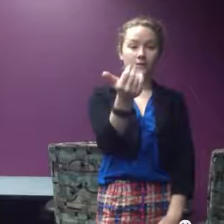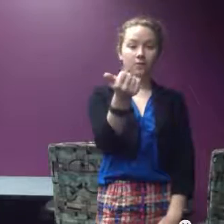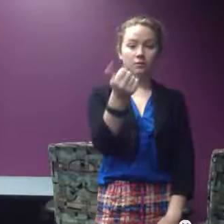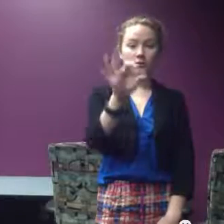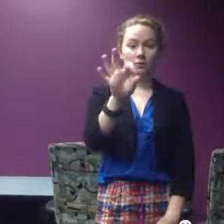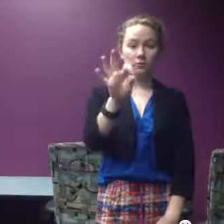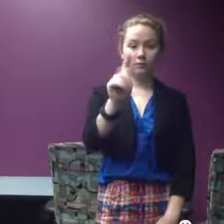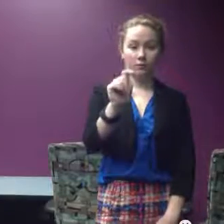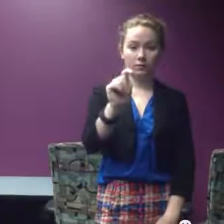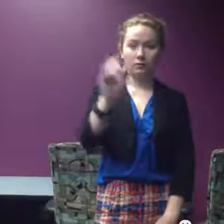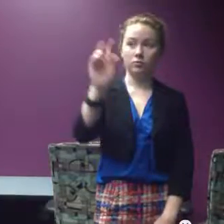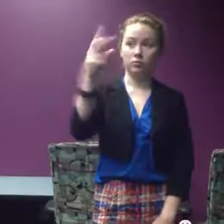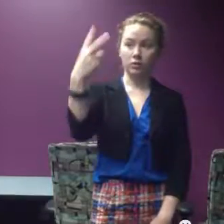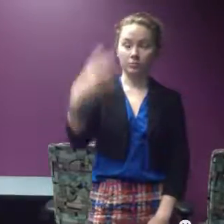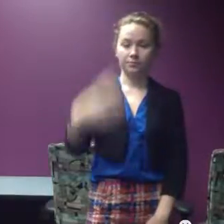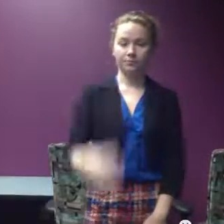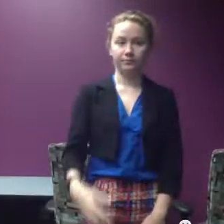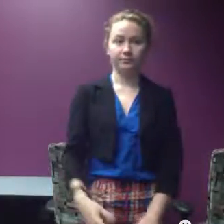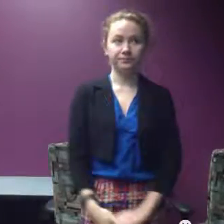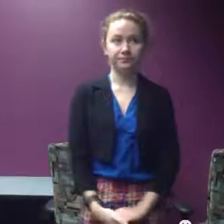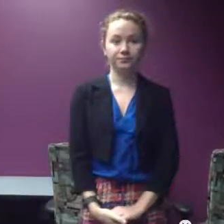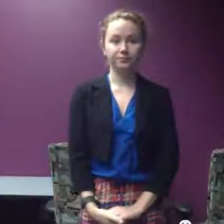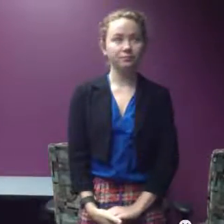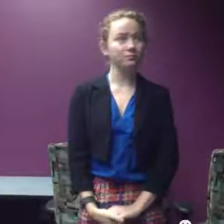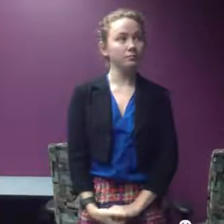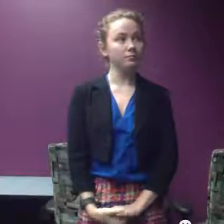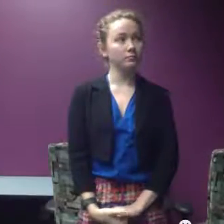That's 15 feet squared.